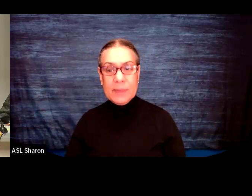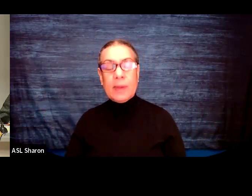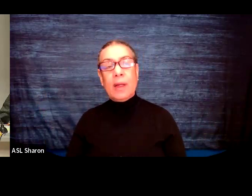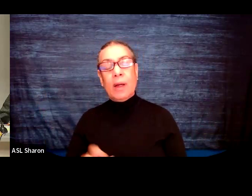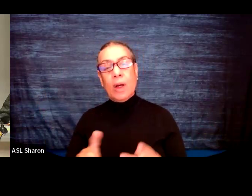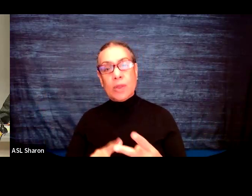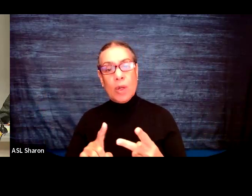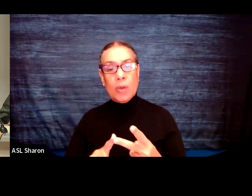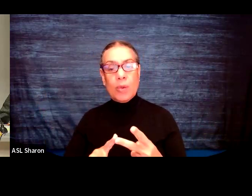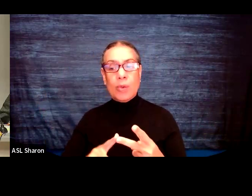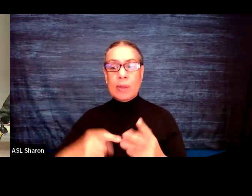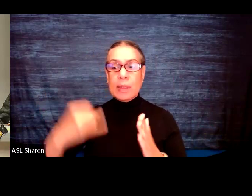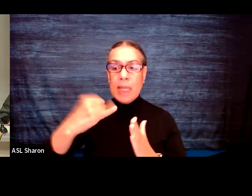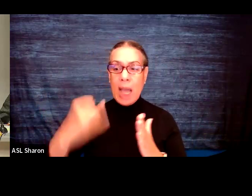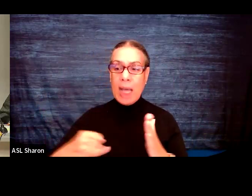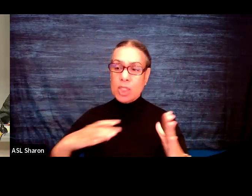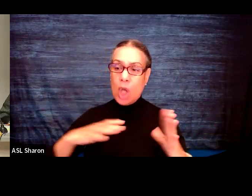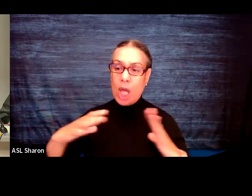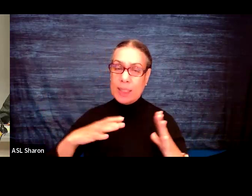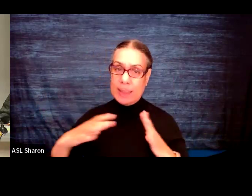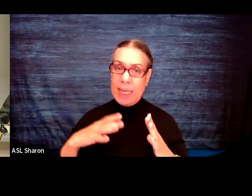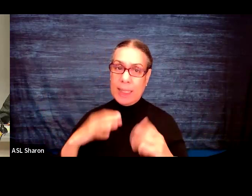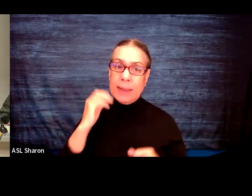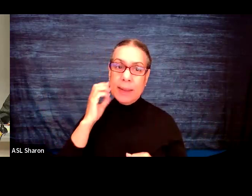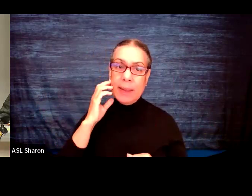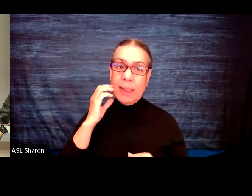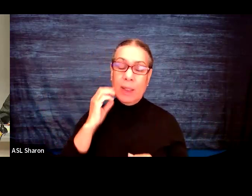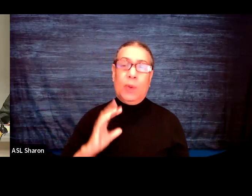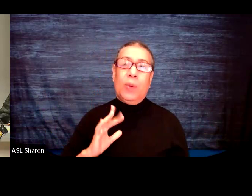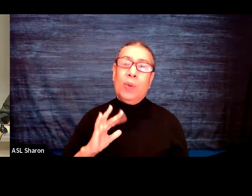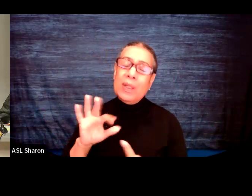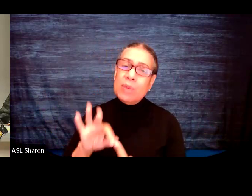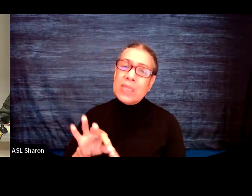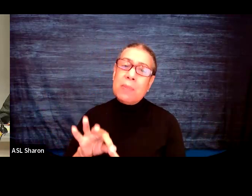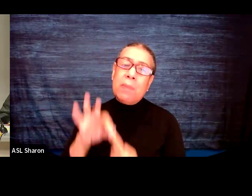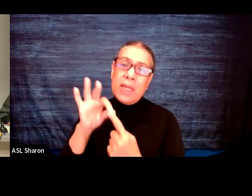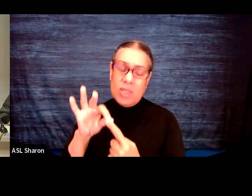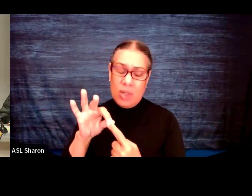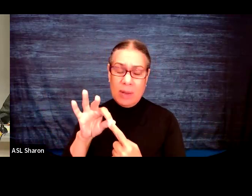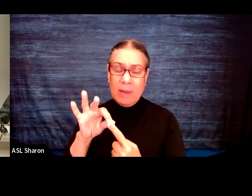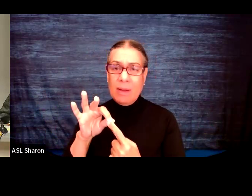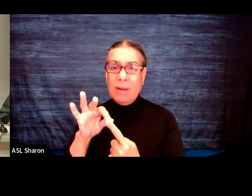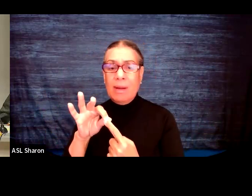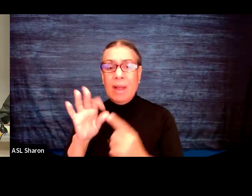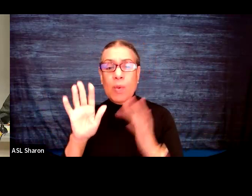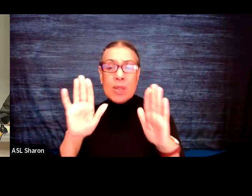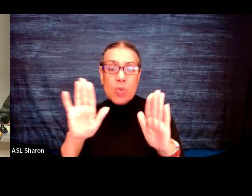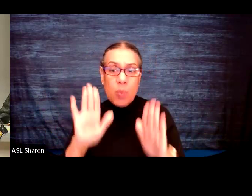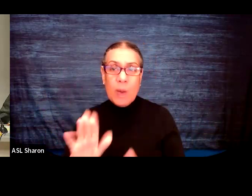arts holiday celebration, the chair and I were at, and it was really special. It was so great to